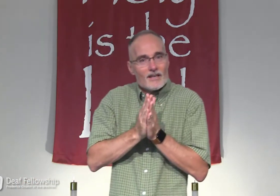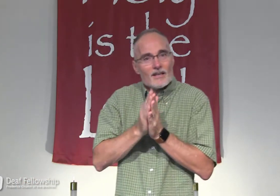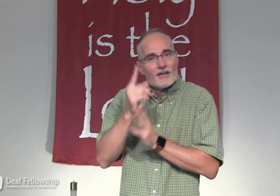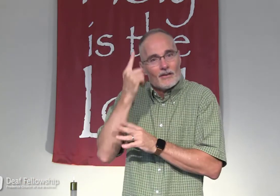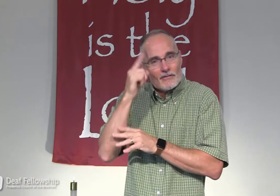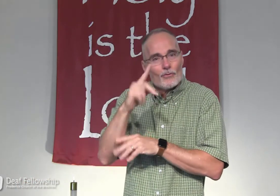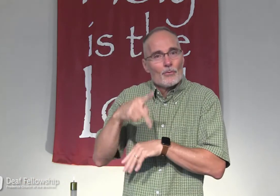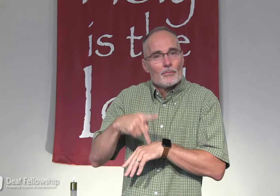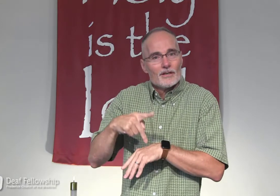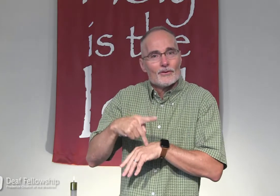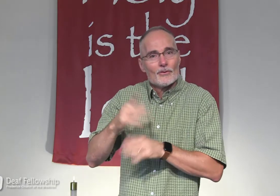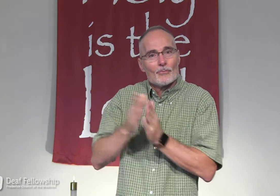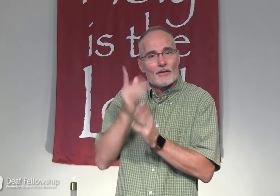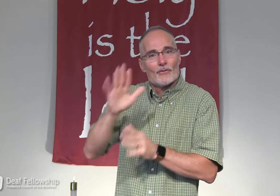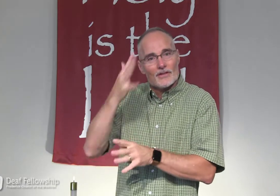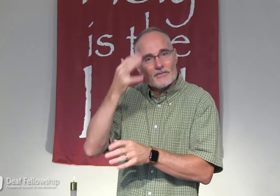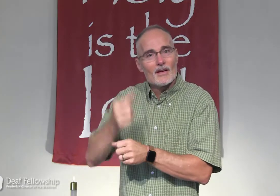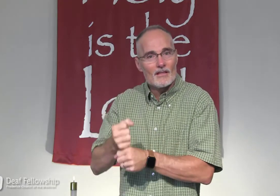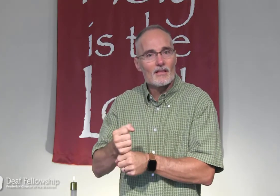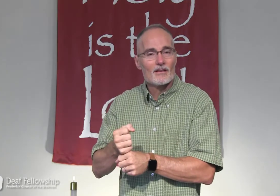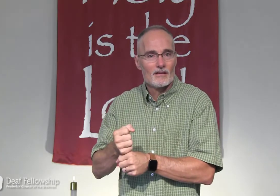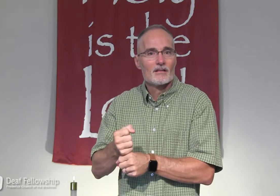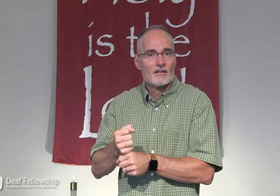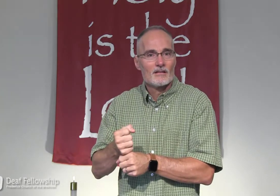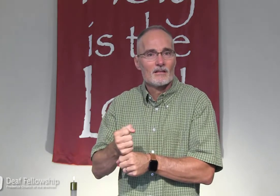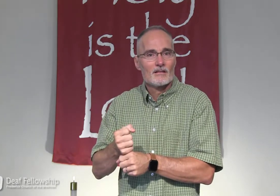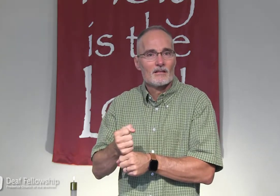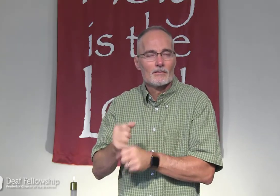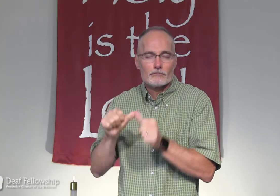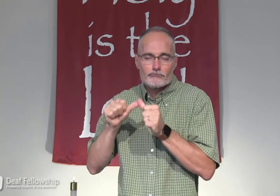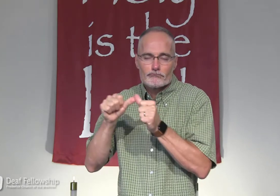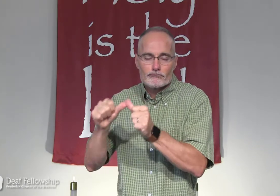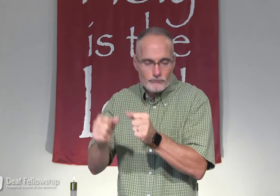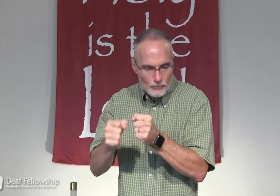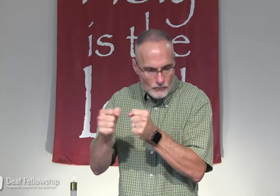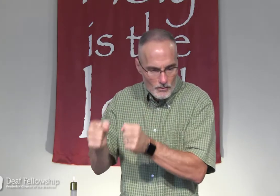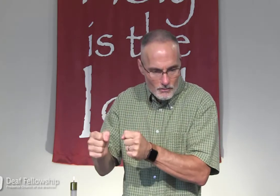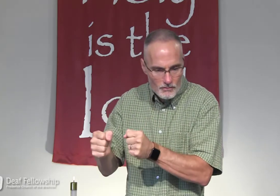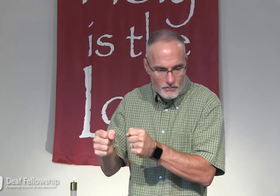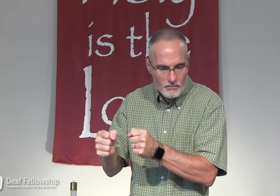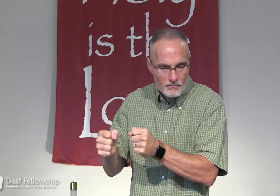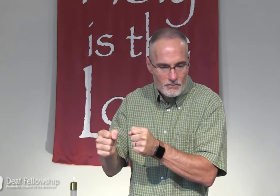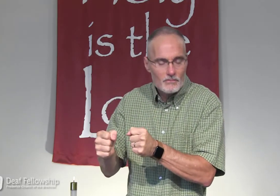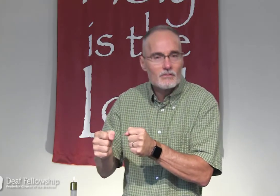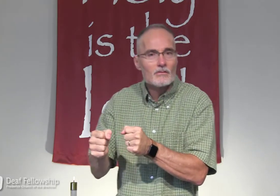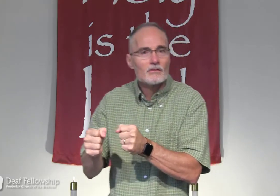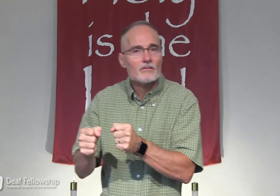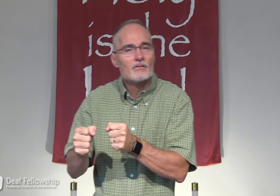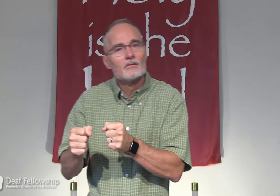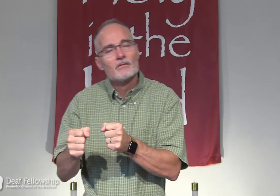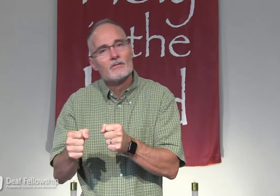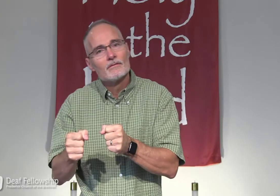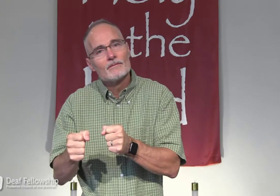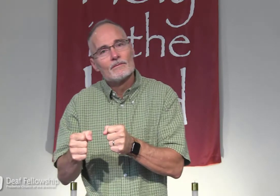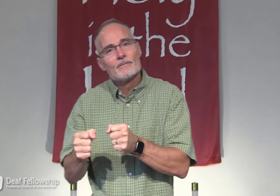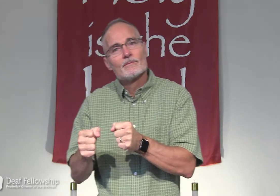Jesus himself prayed for Peter, prayed for his faith, to remain, pray that he would remain